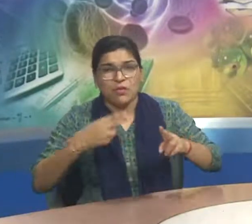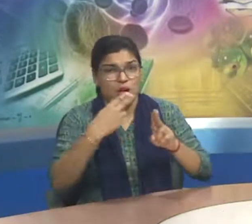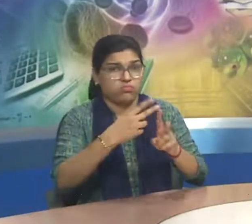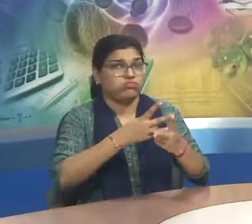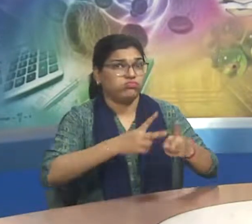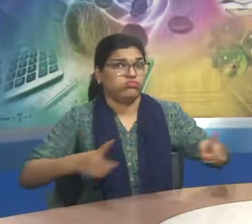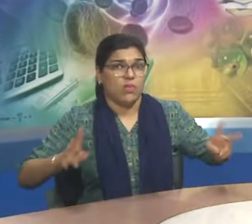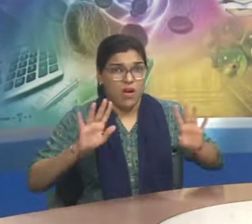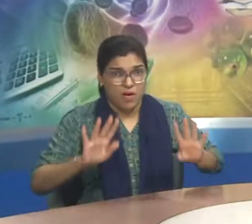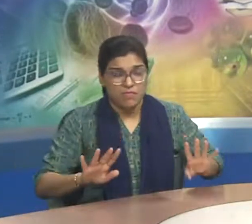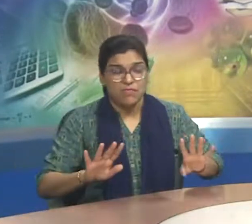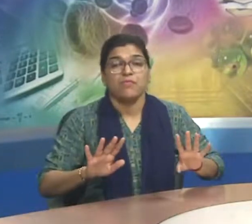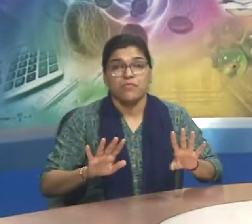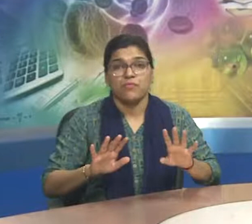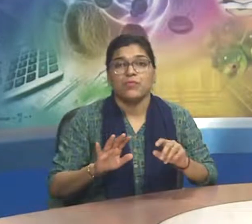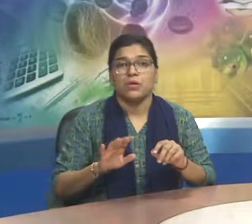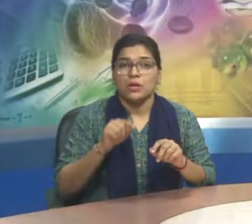from ape-like ancestors.